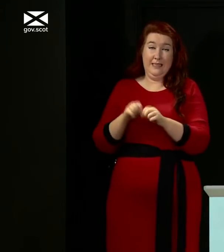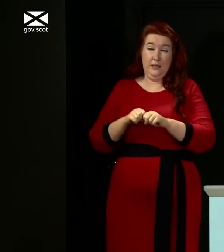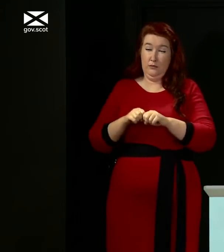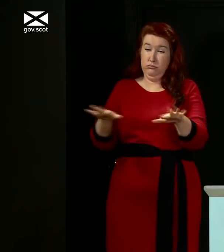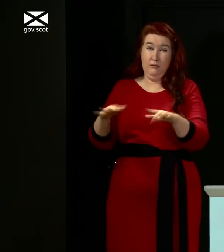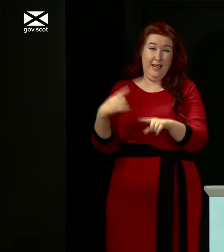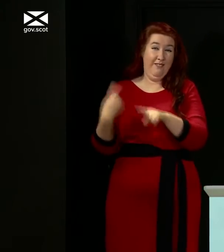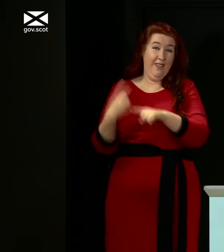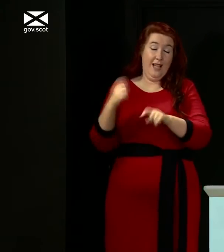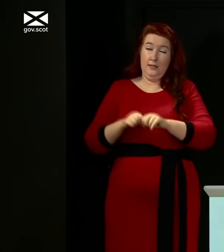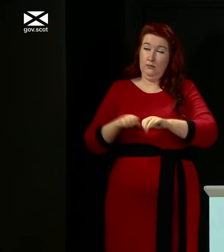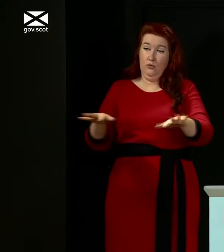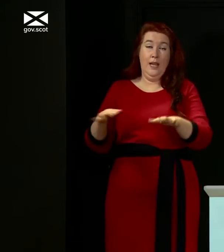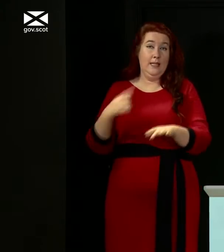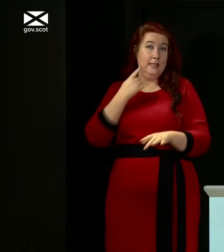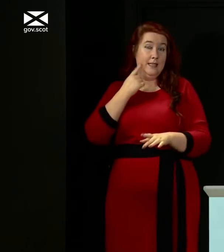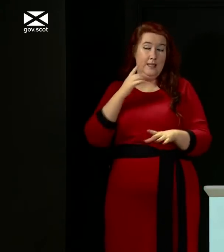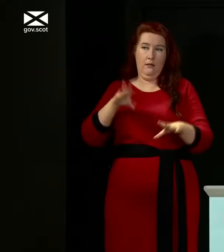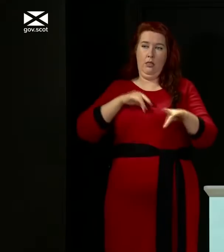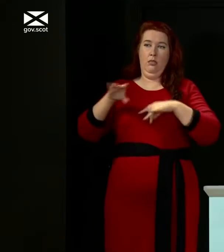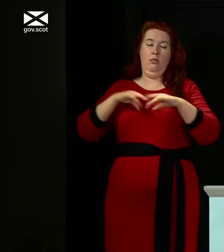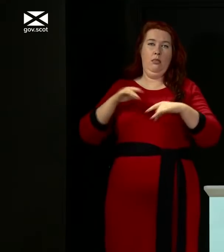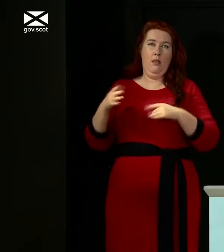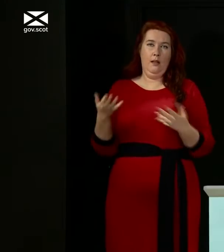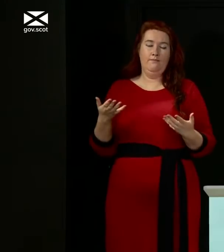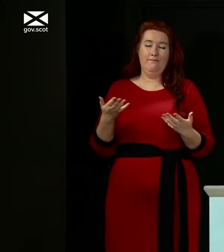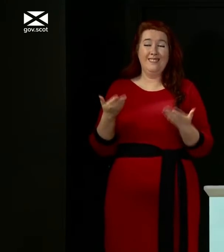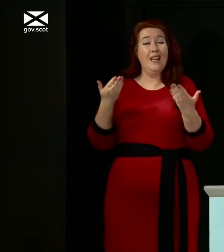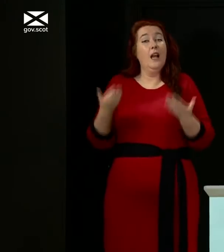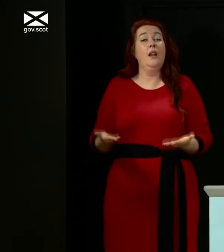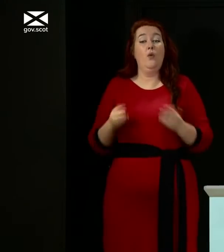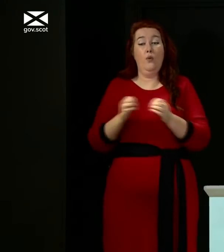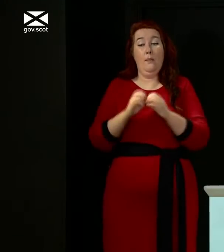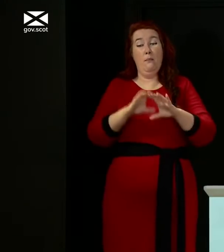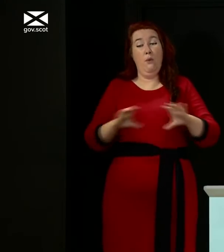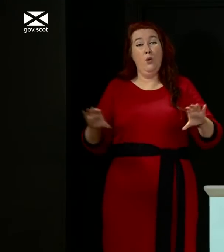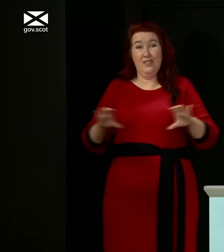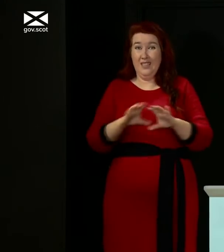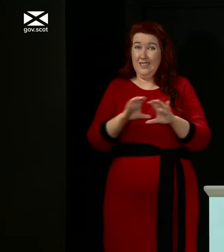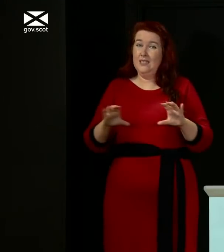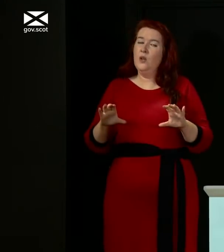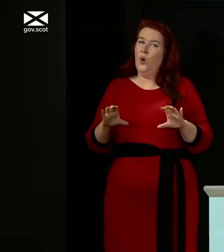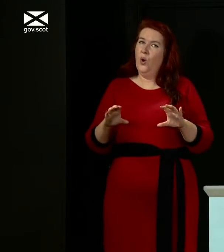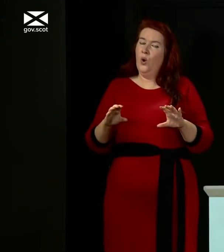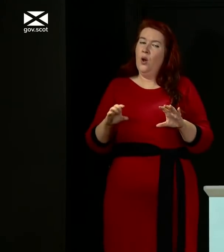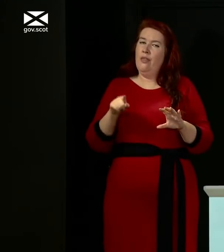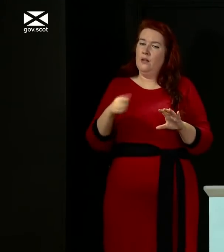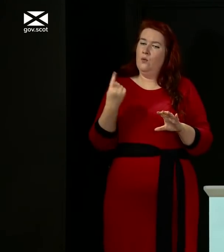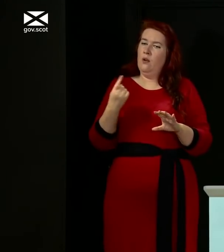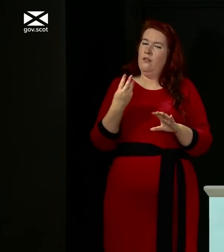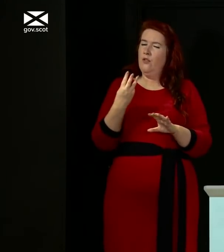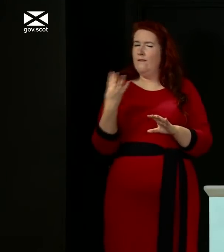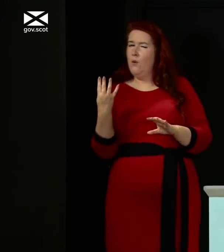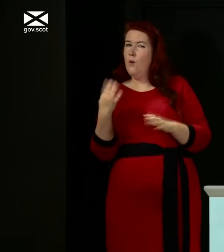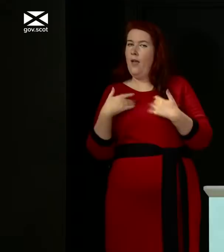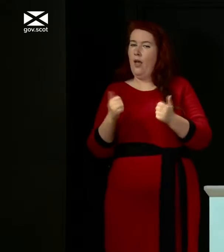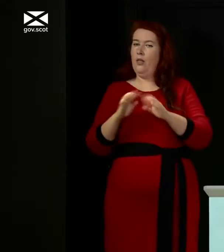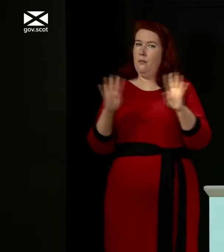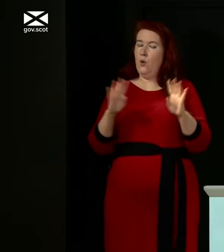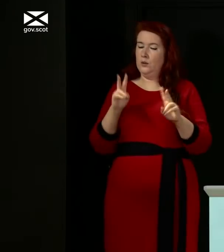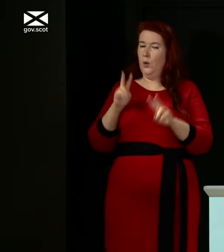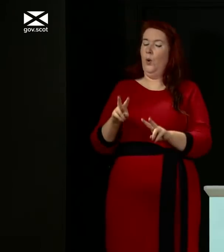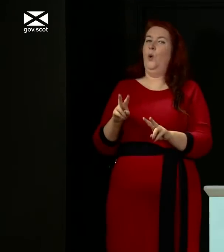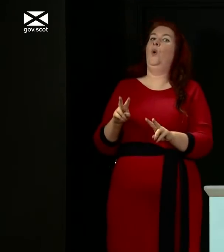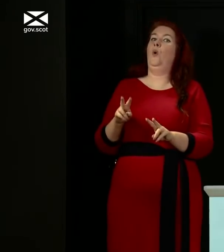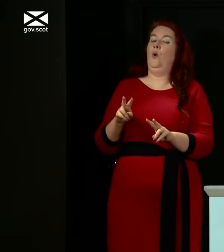very, very quickly. And therefore now Borders is one of the 3 or 4 health boards that gives us the